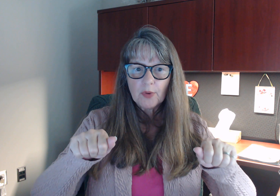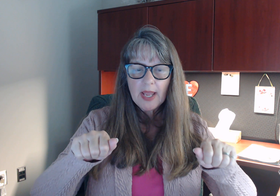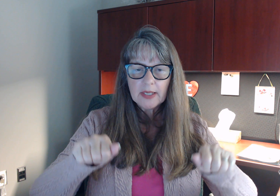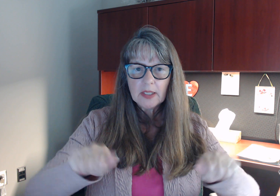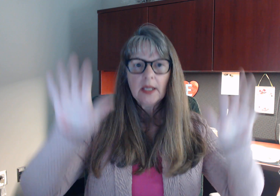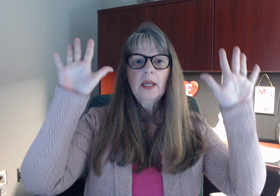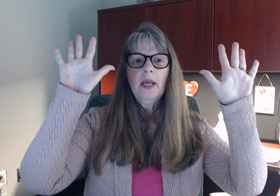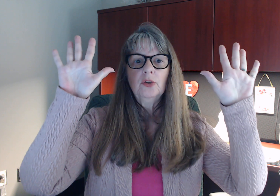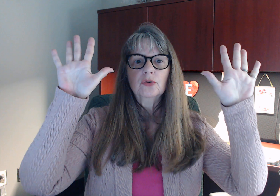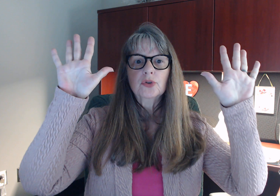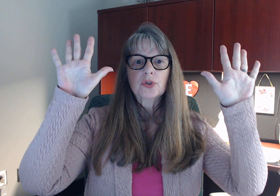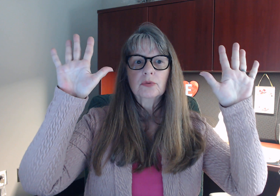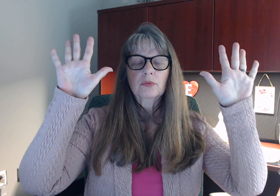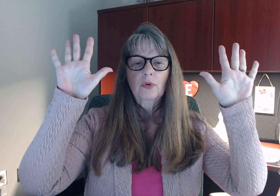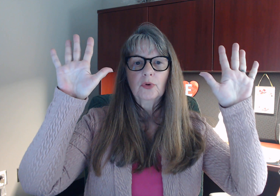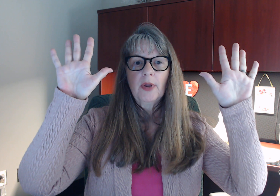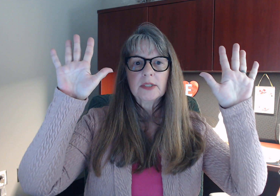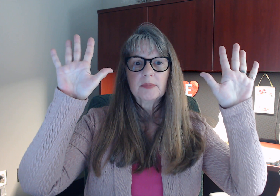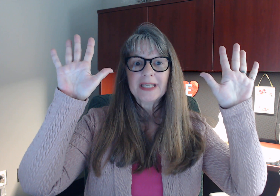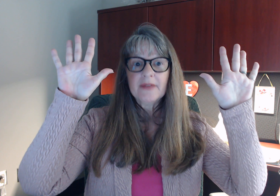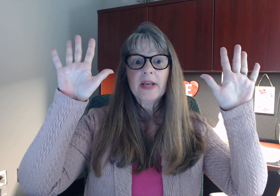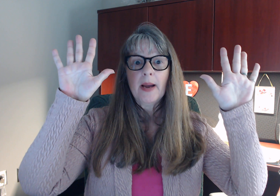hand, and you're just throwing your hands up to give it up.